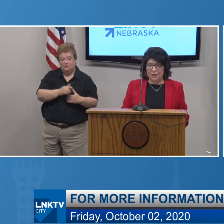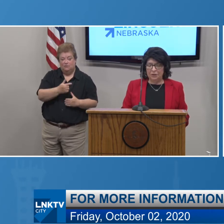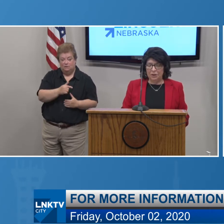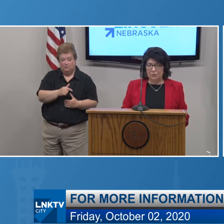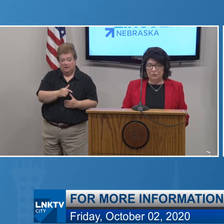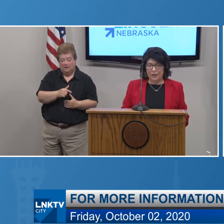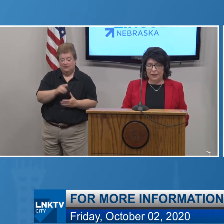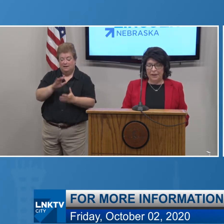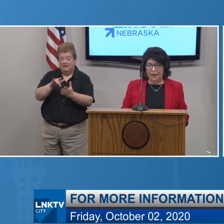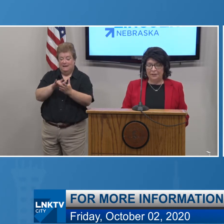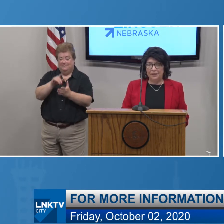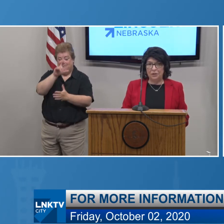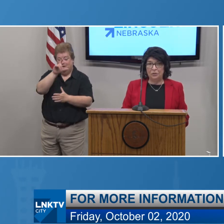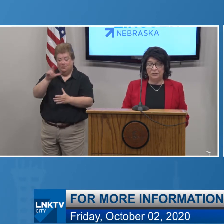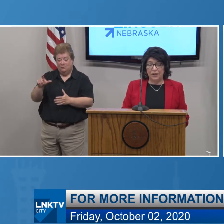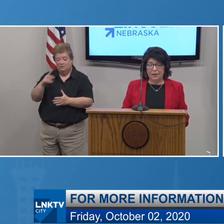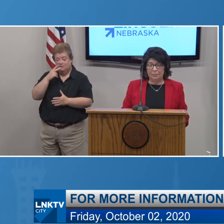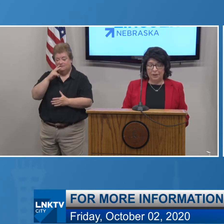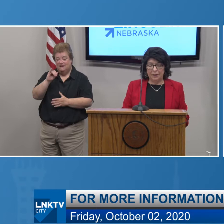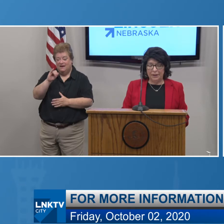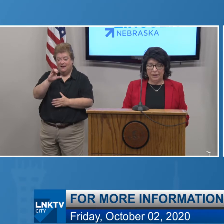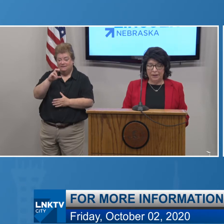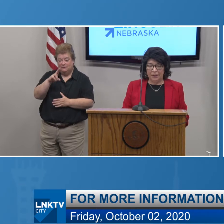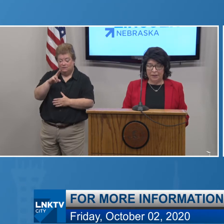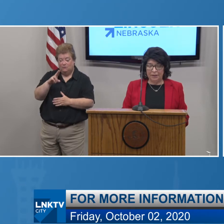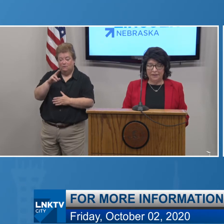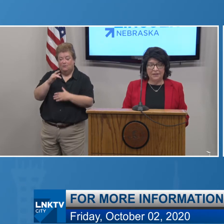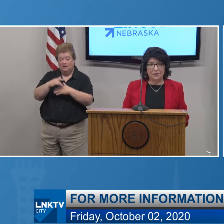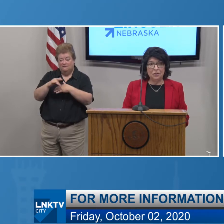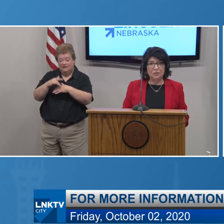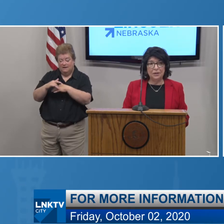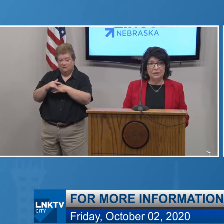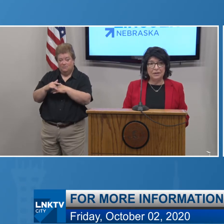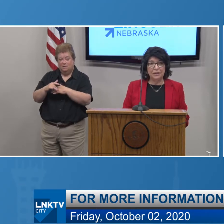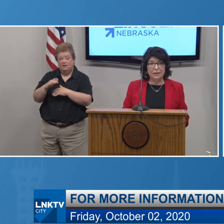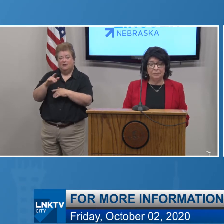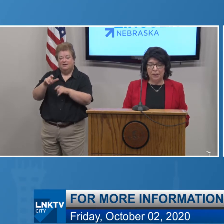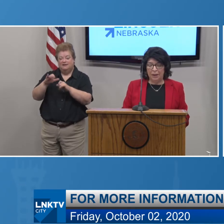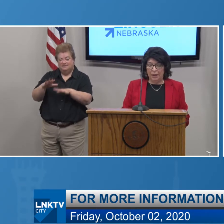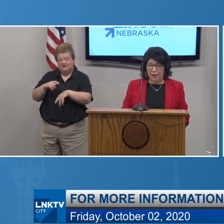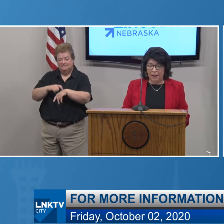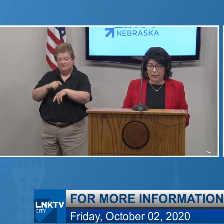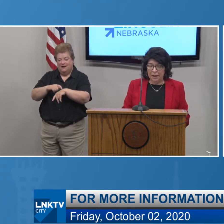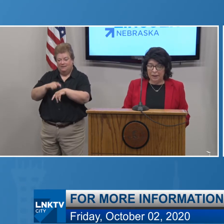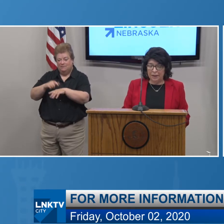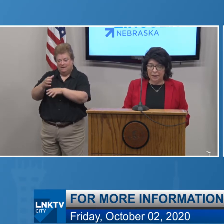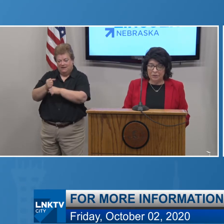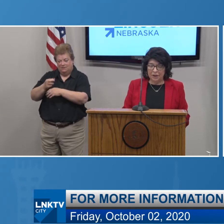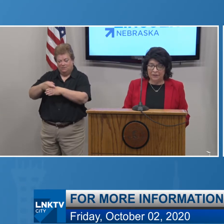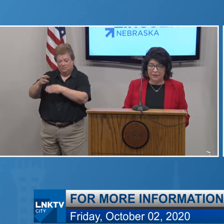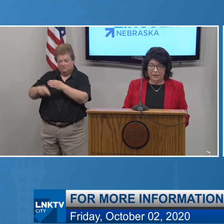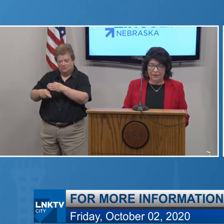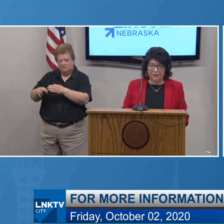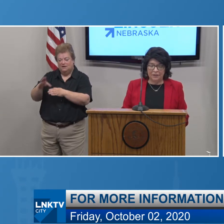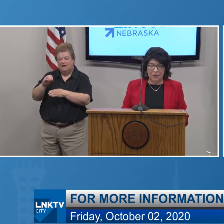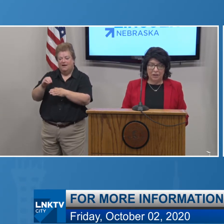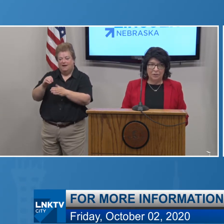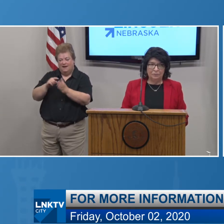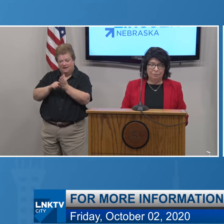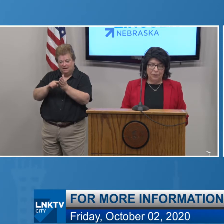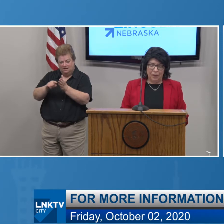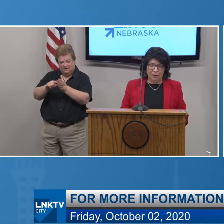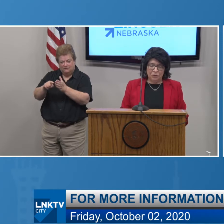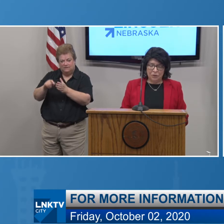the middle, you will find the ICU availability, testing turnaround time, and contact tracing is in